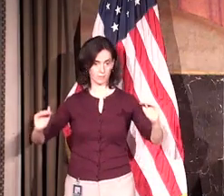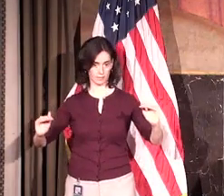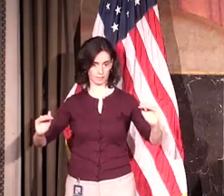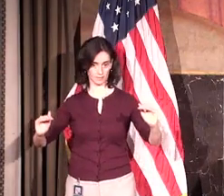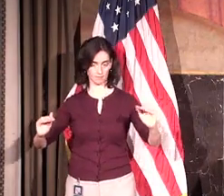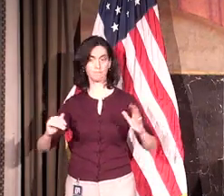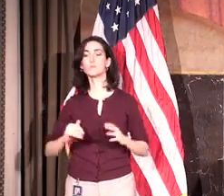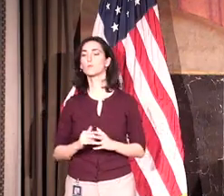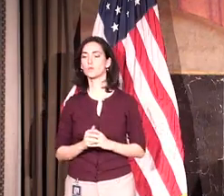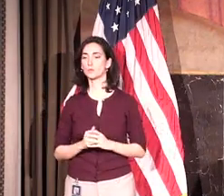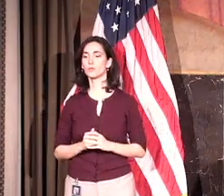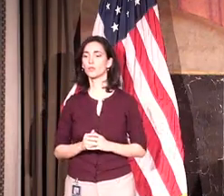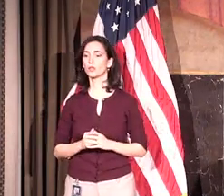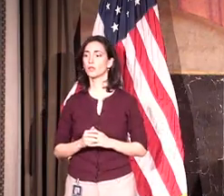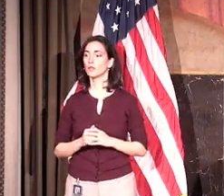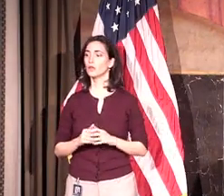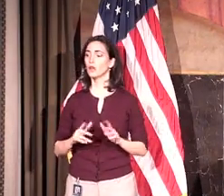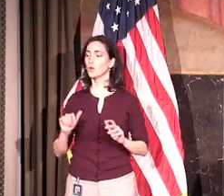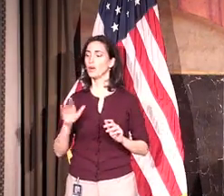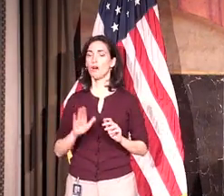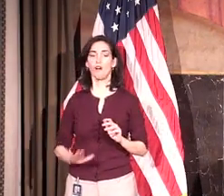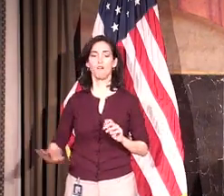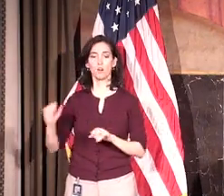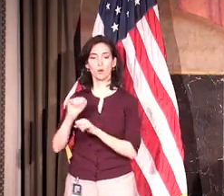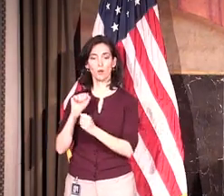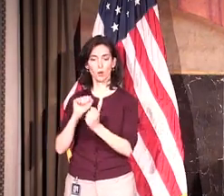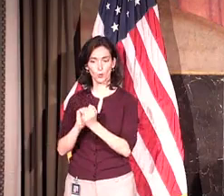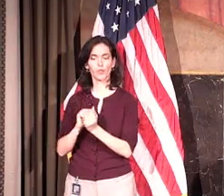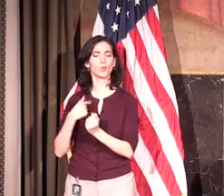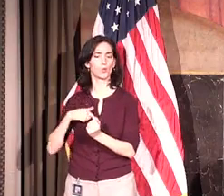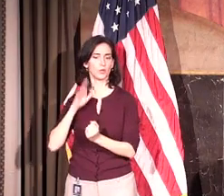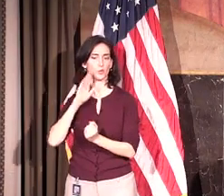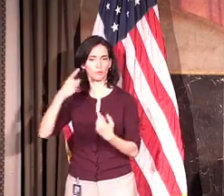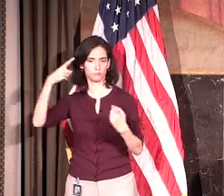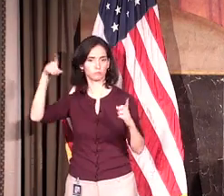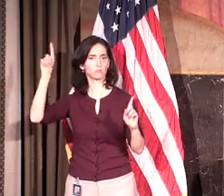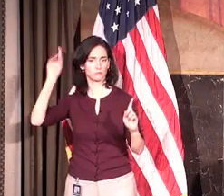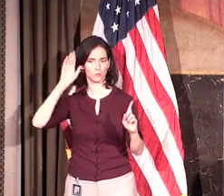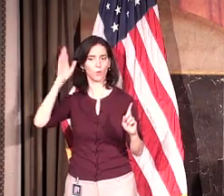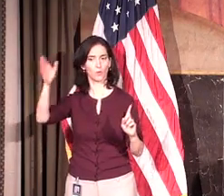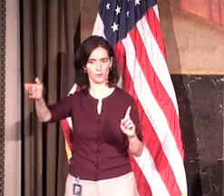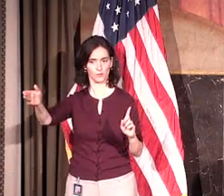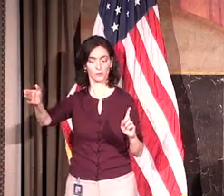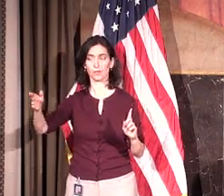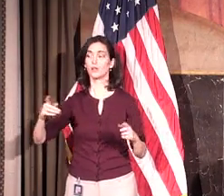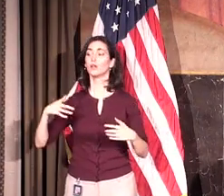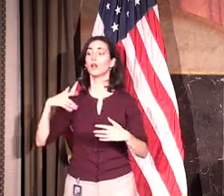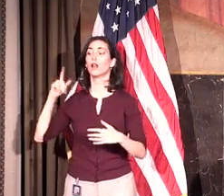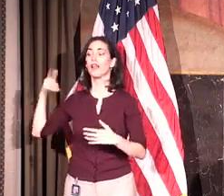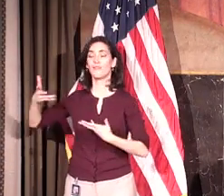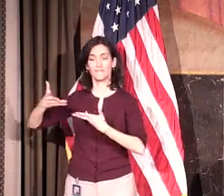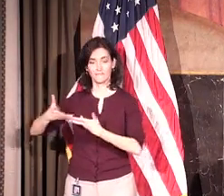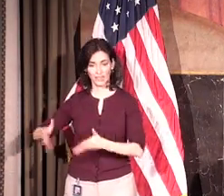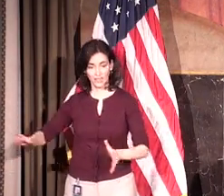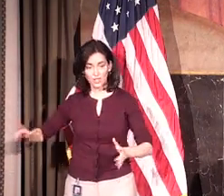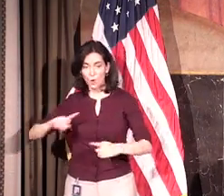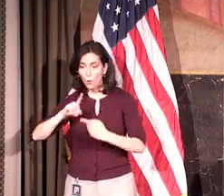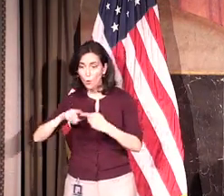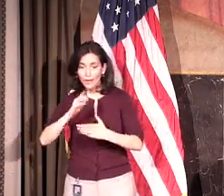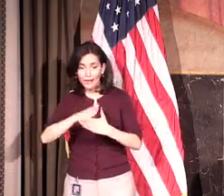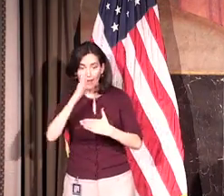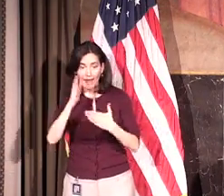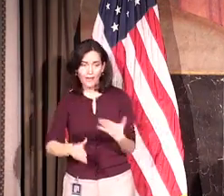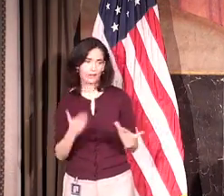with the cooperation of the people of Louisiana, we're going to get there. And when this ends, I don't know. Sooner